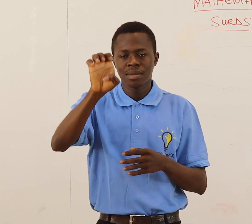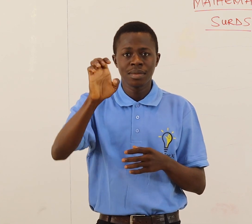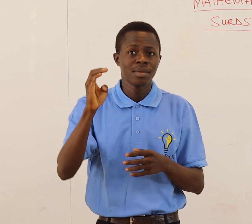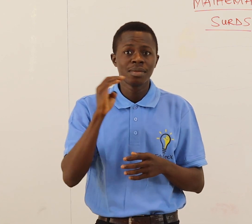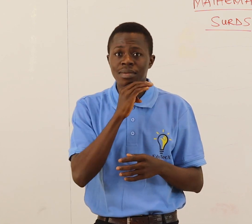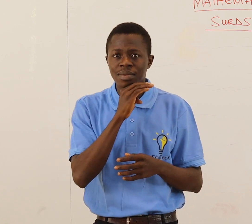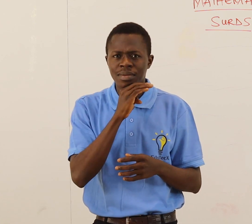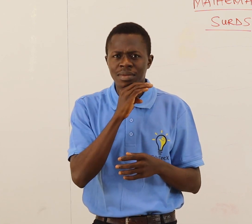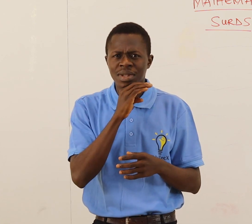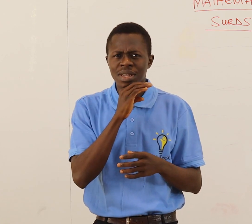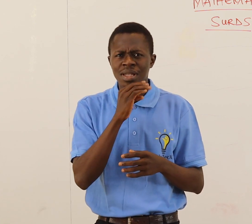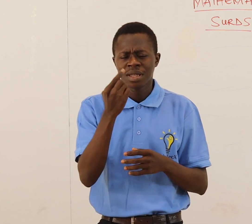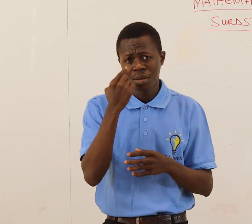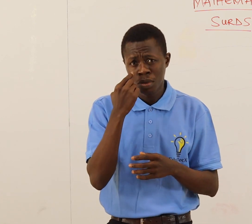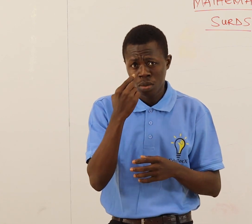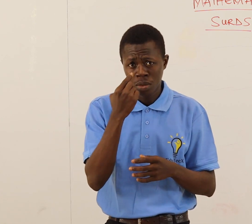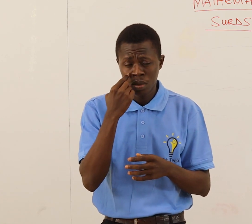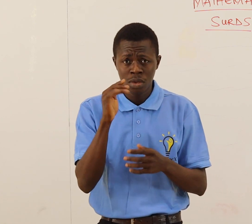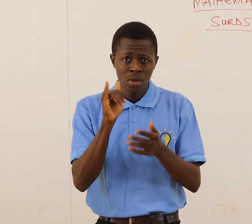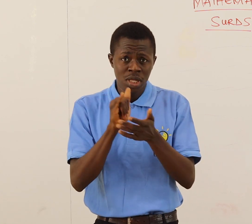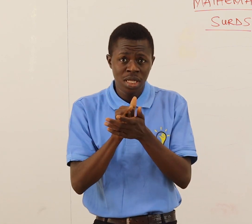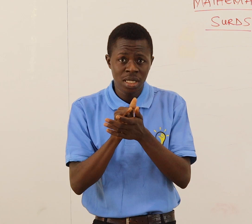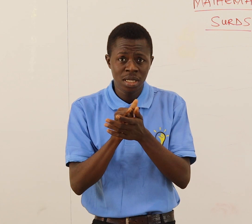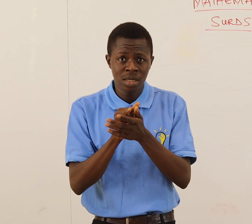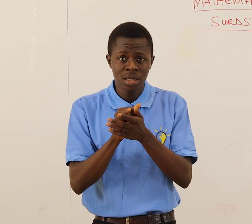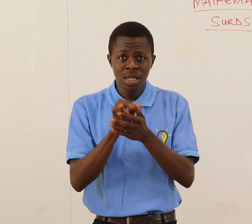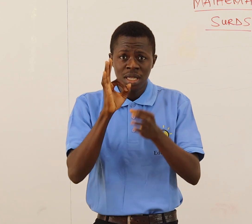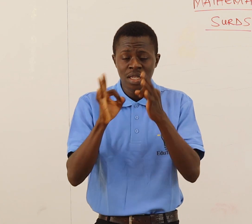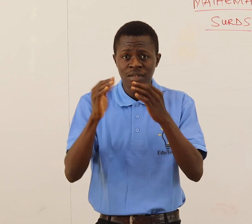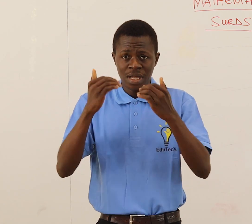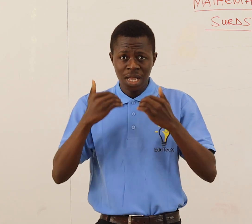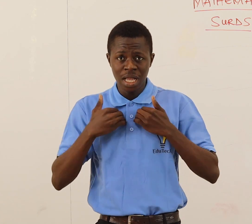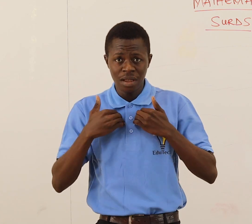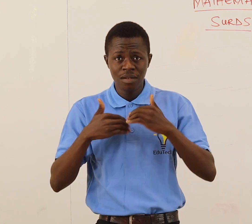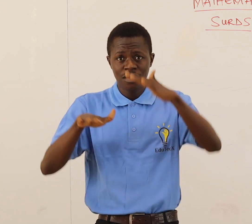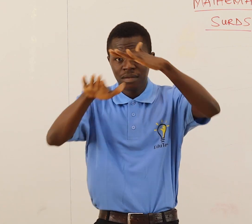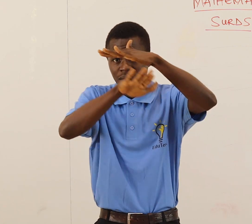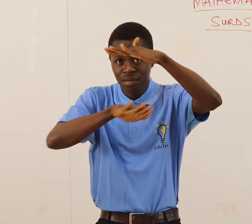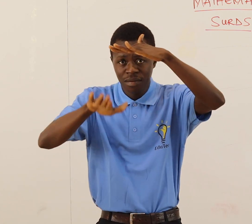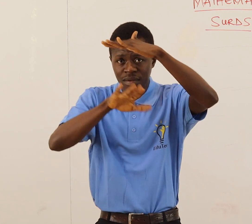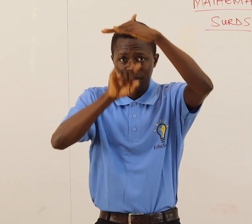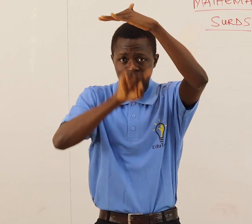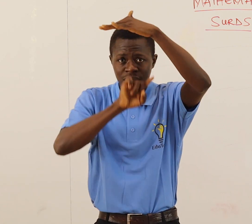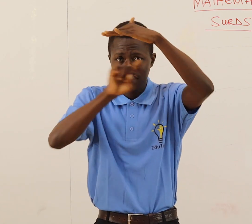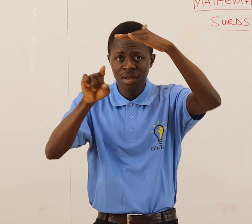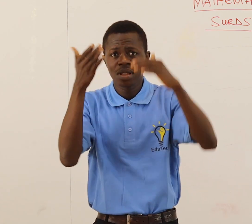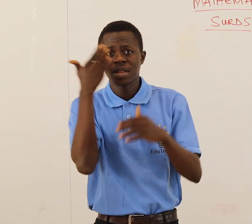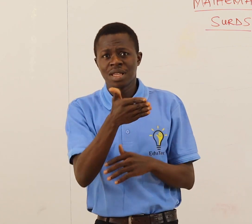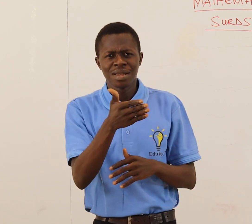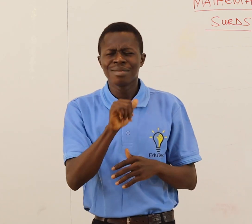So in today's class, what have we done? So we looked at the rationalization